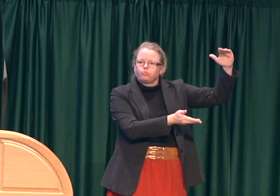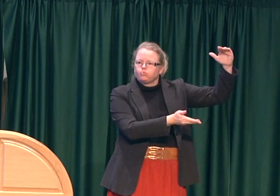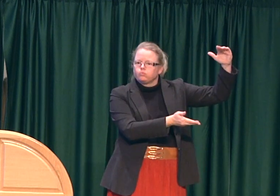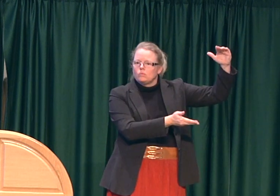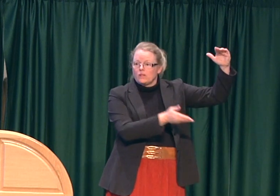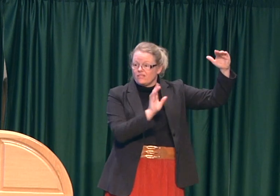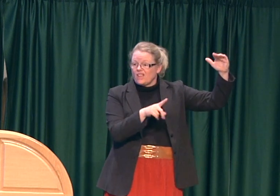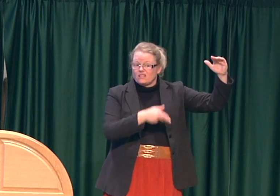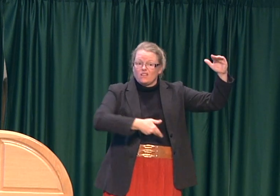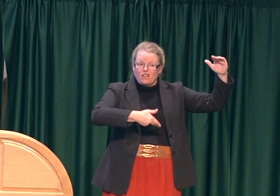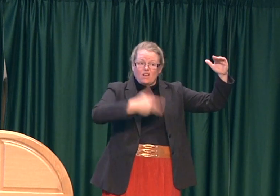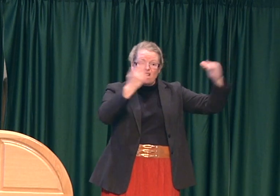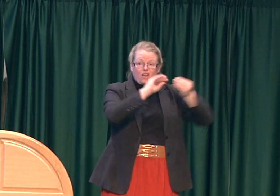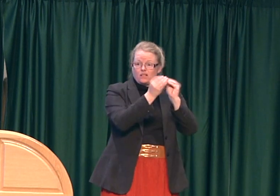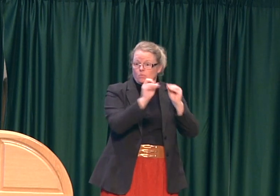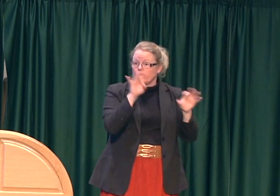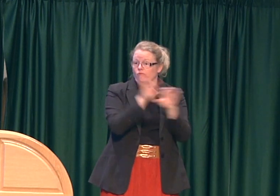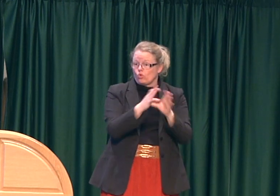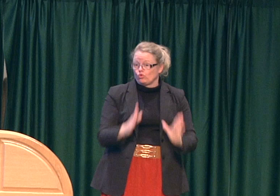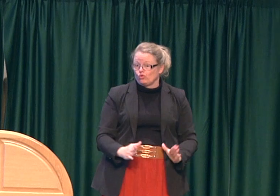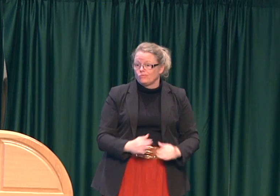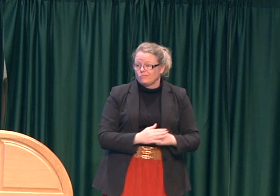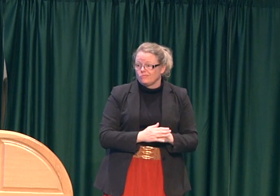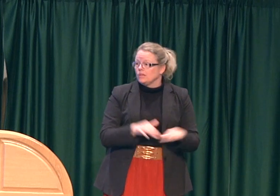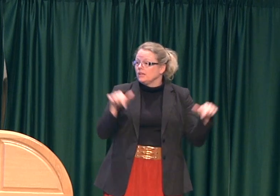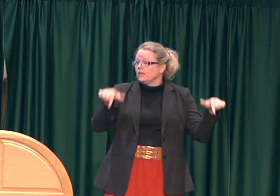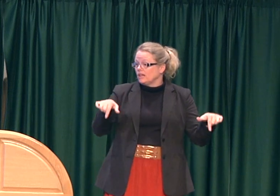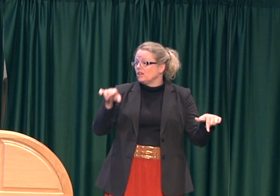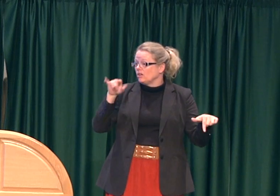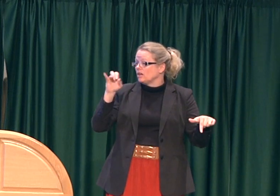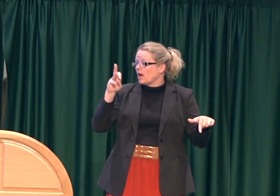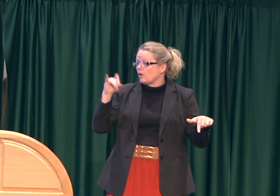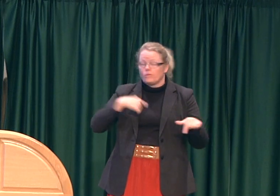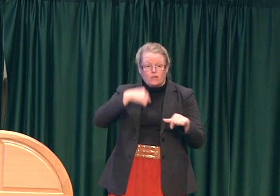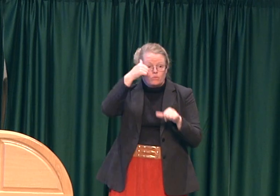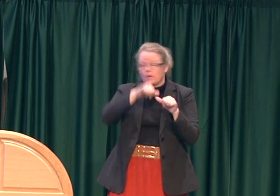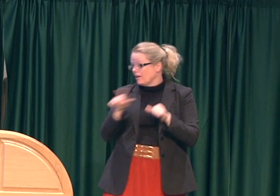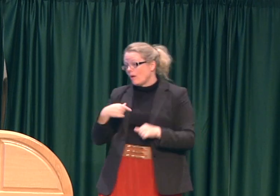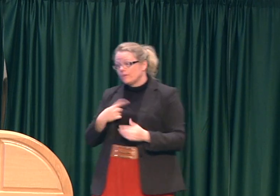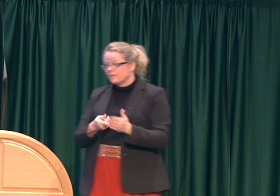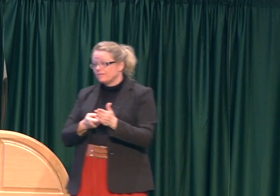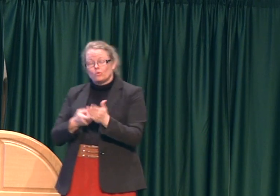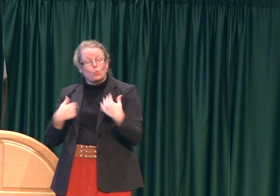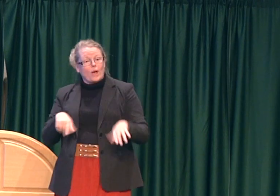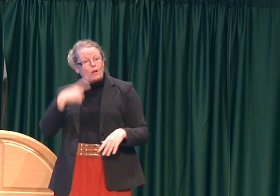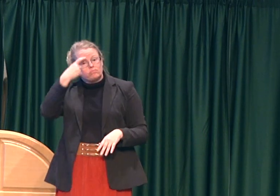see a much larger population and a much larger constituency that is related